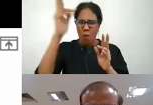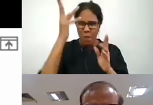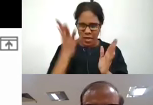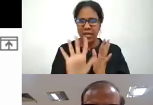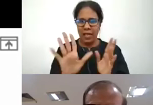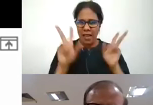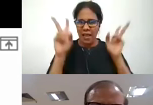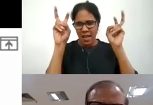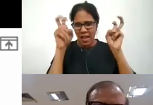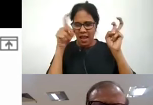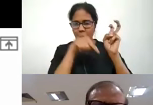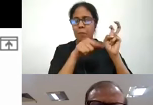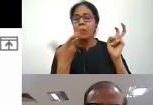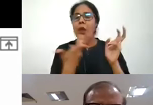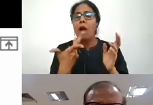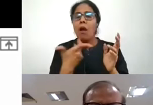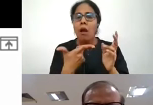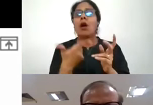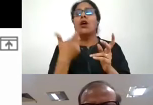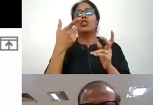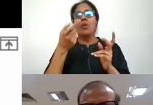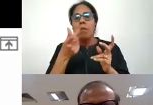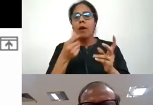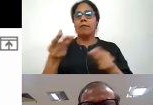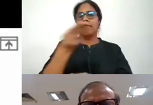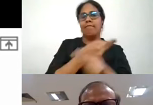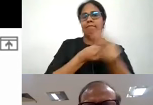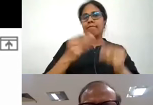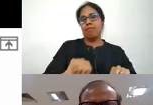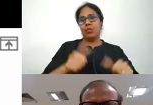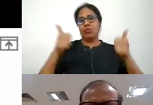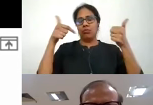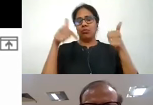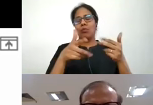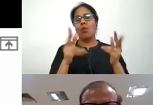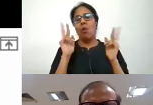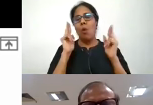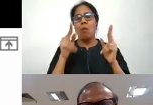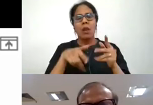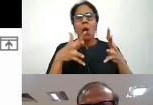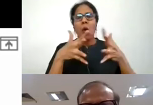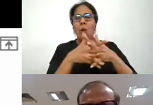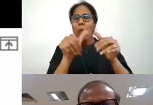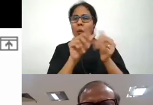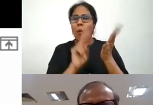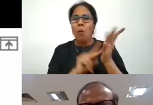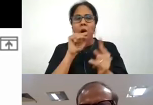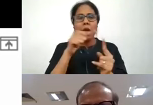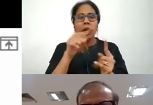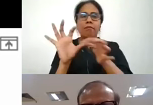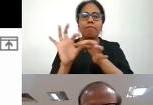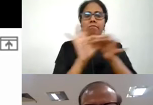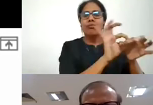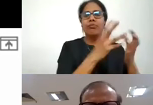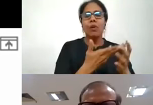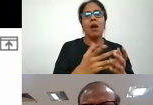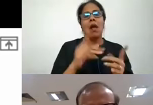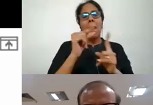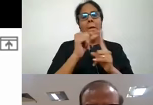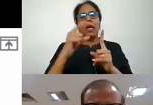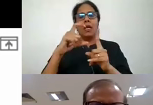WANI to succeed because currently the WANI scheme is limited to one particular PDOA. Going forward, we should have